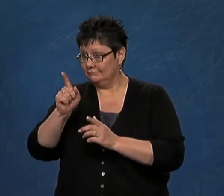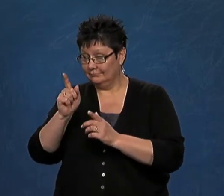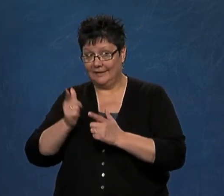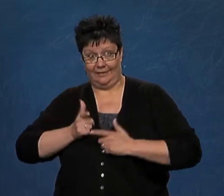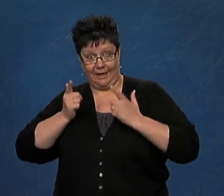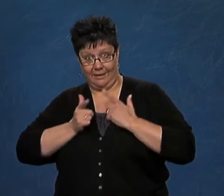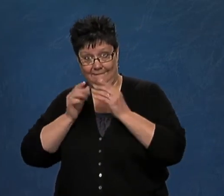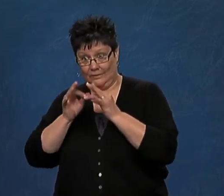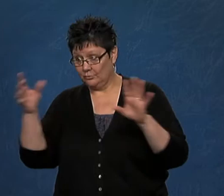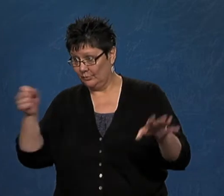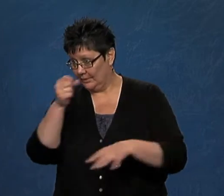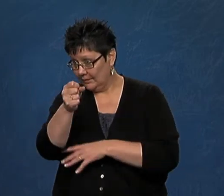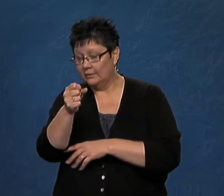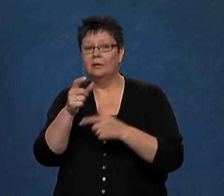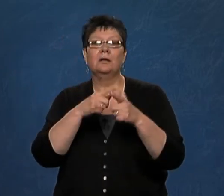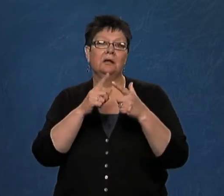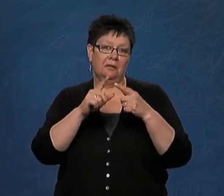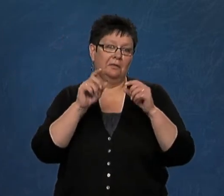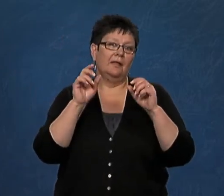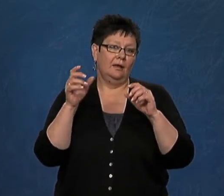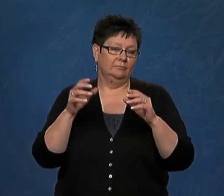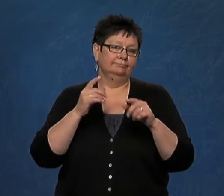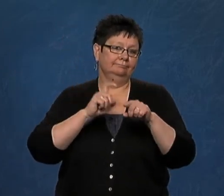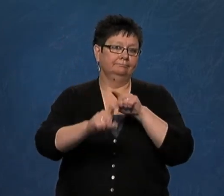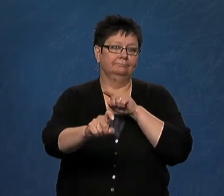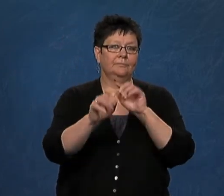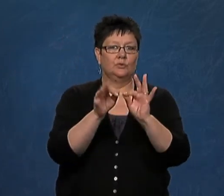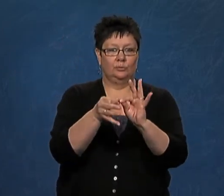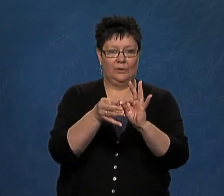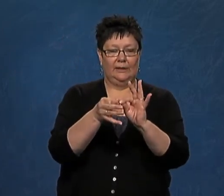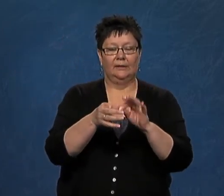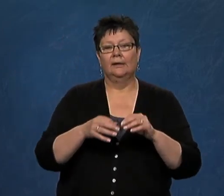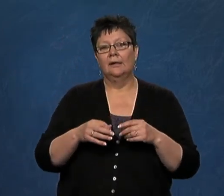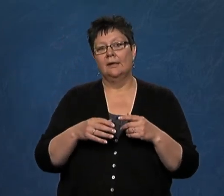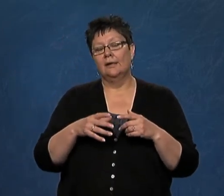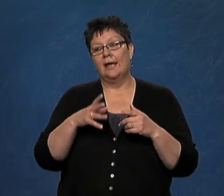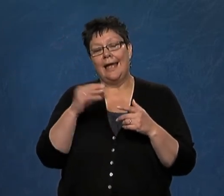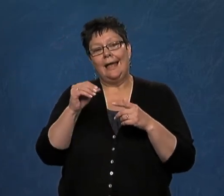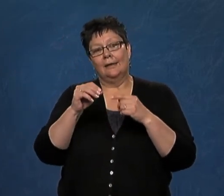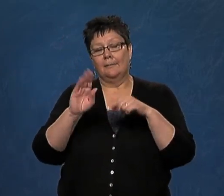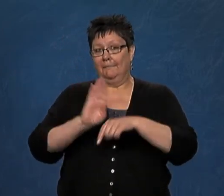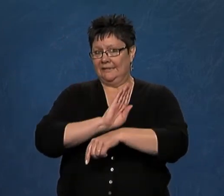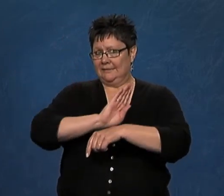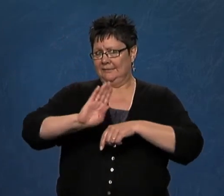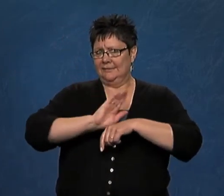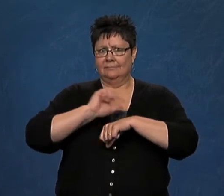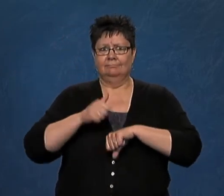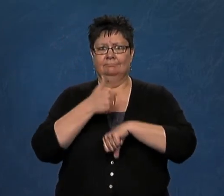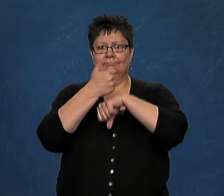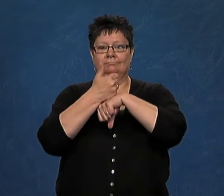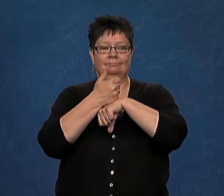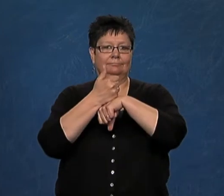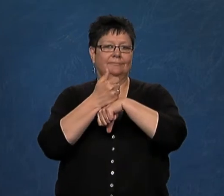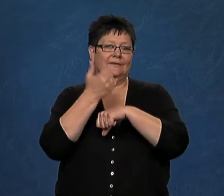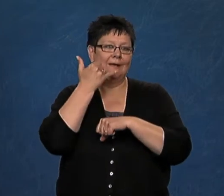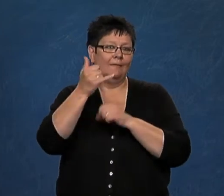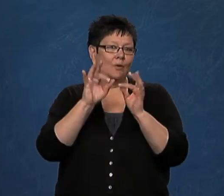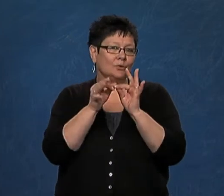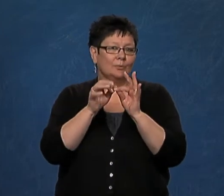again, if they can't find a qualified interpreter to be there in the room, they will use this type of technology. And